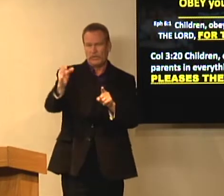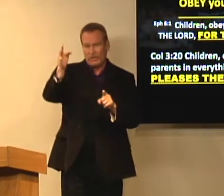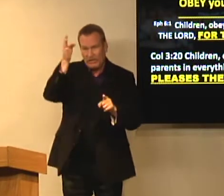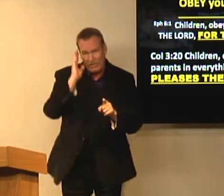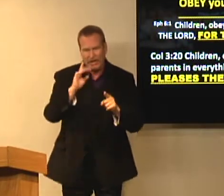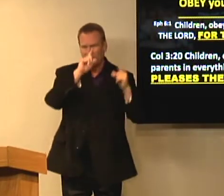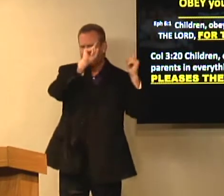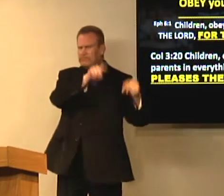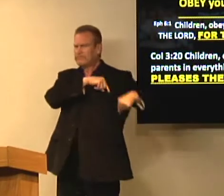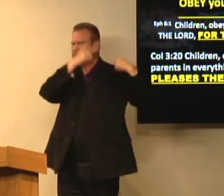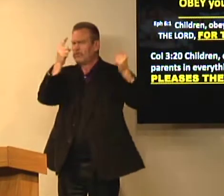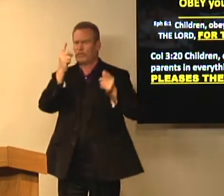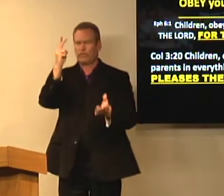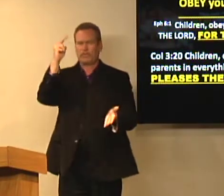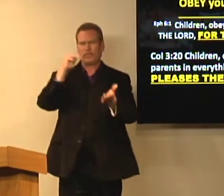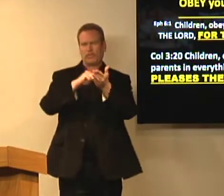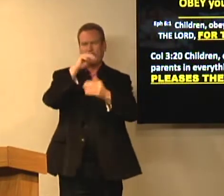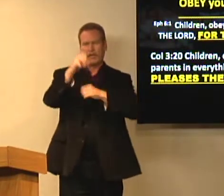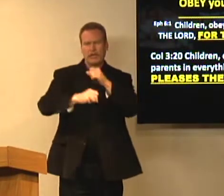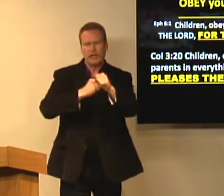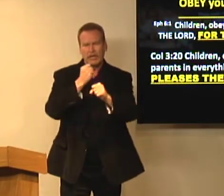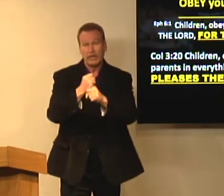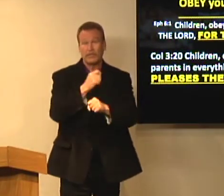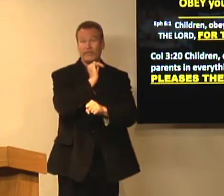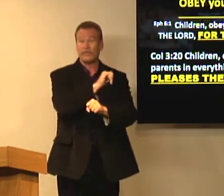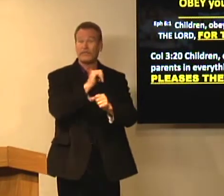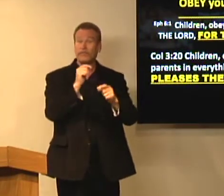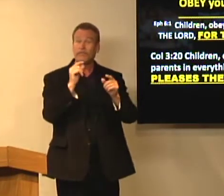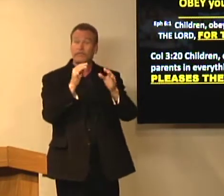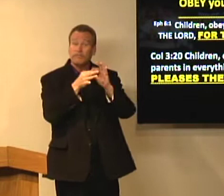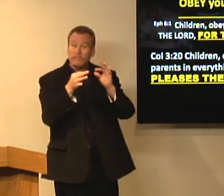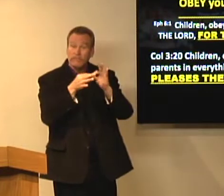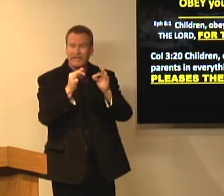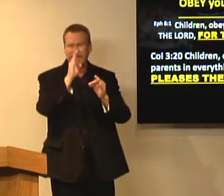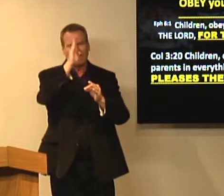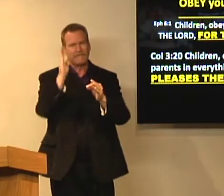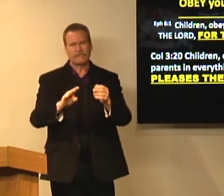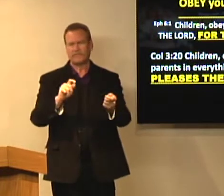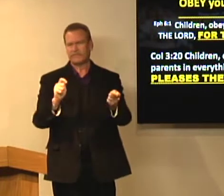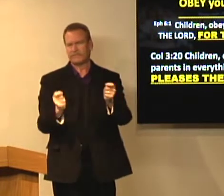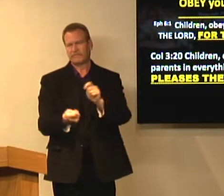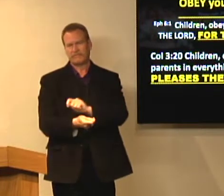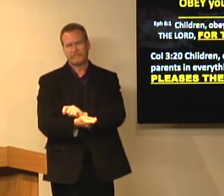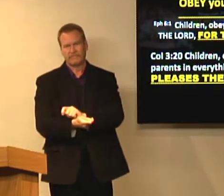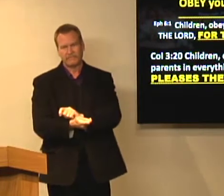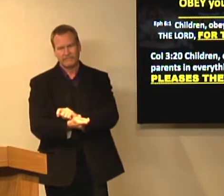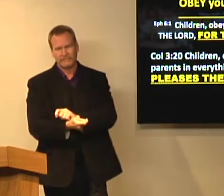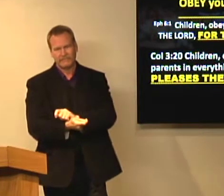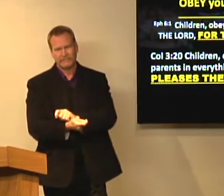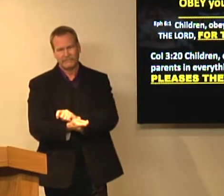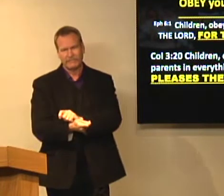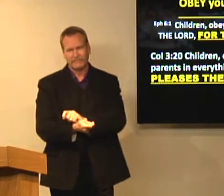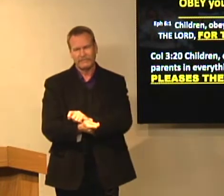So the Word of God is giving us this command for over 2,000 years, and God's Word